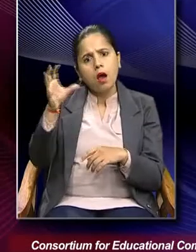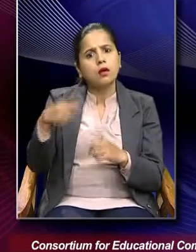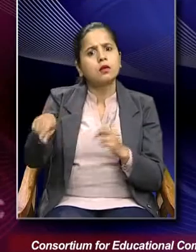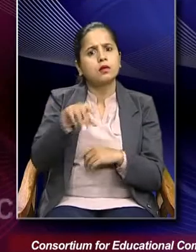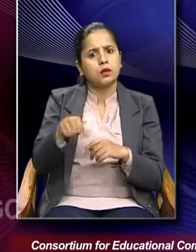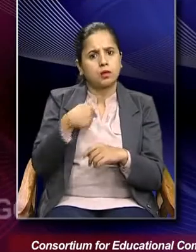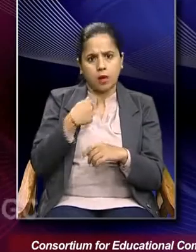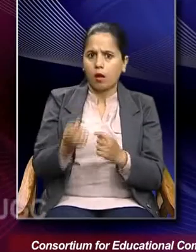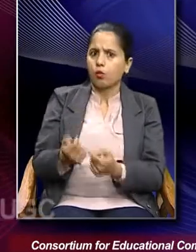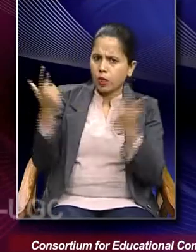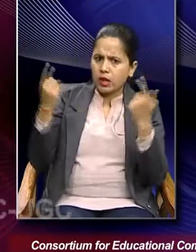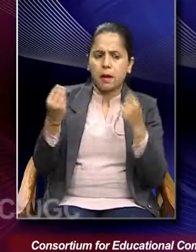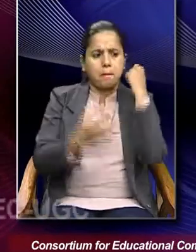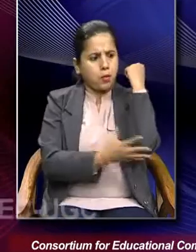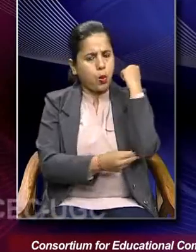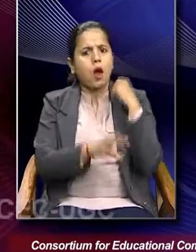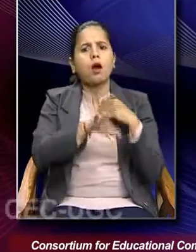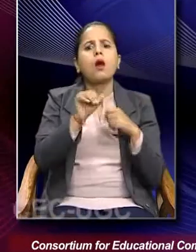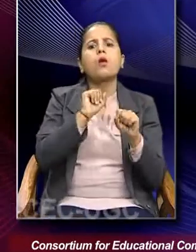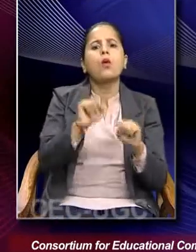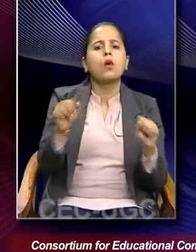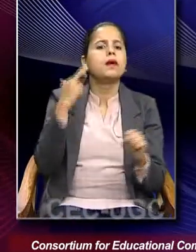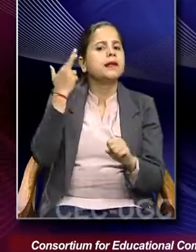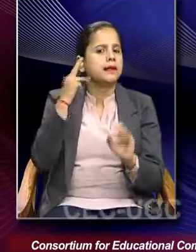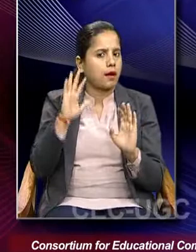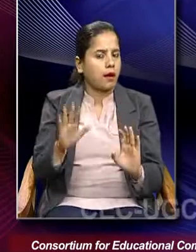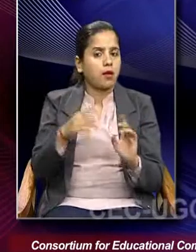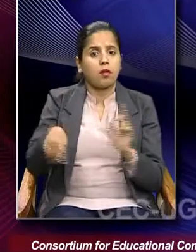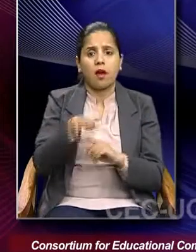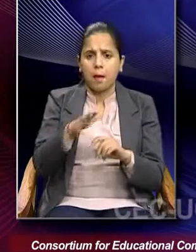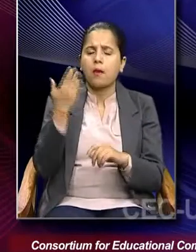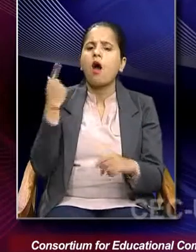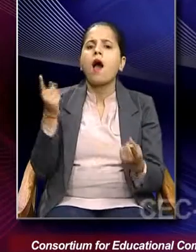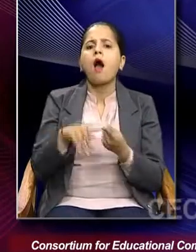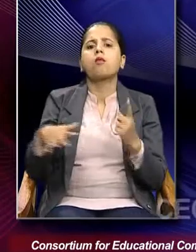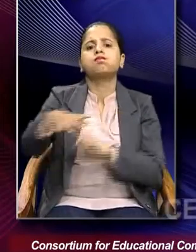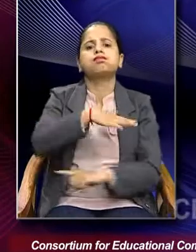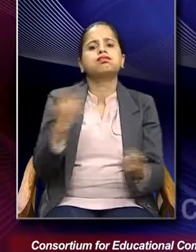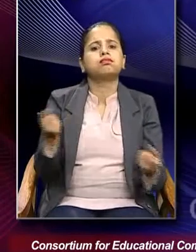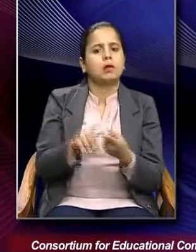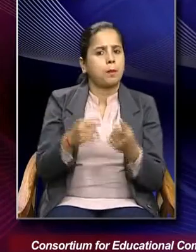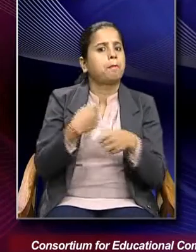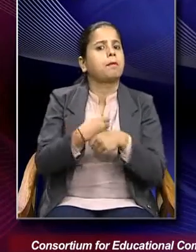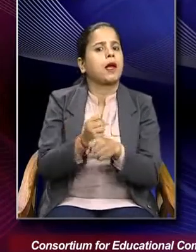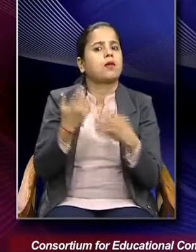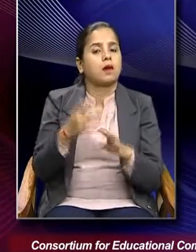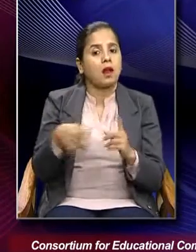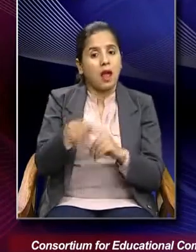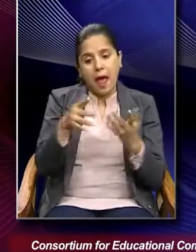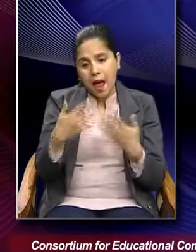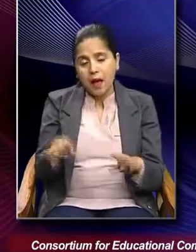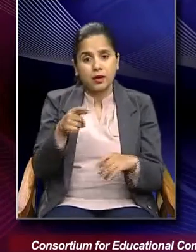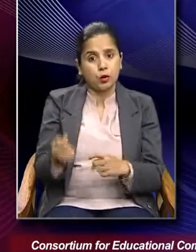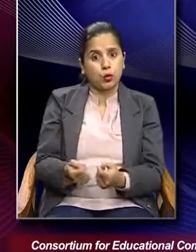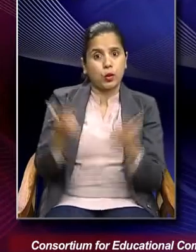certain other countries being poor. So there has been condition created, and under those conditions, whenever the rich